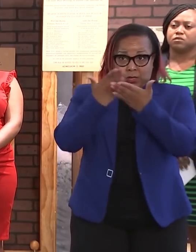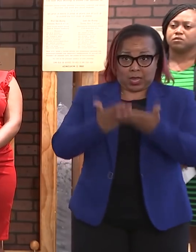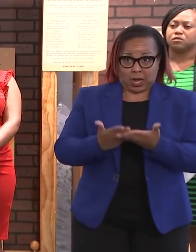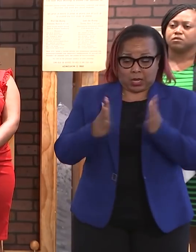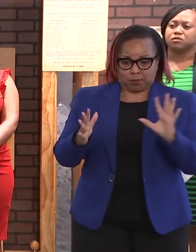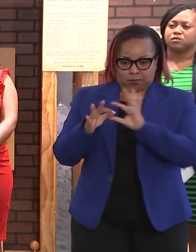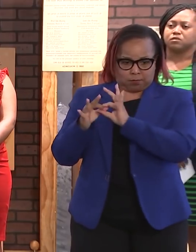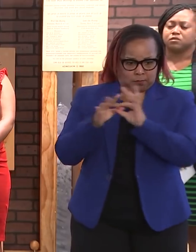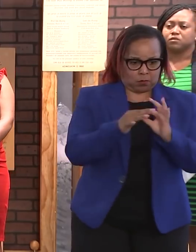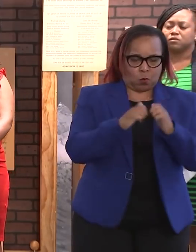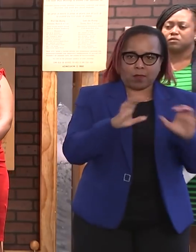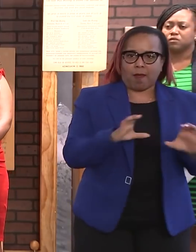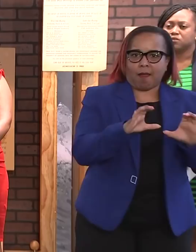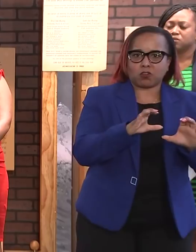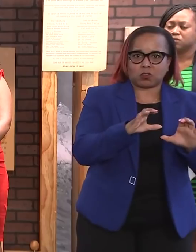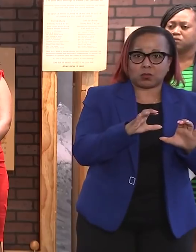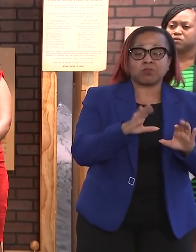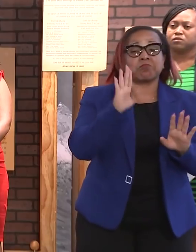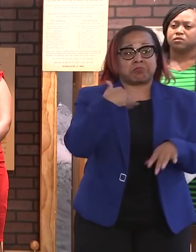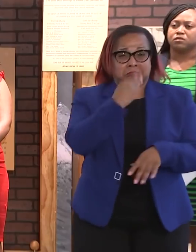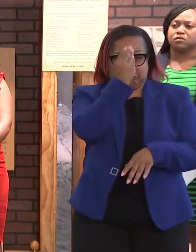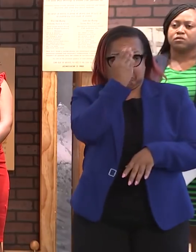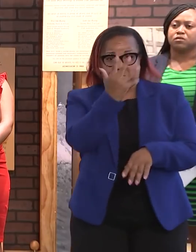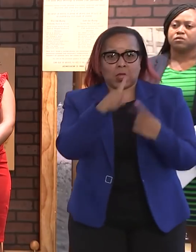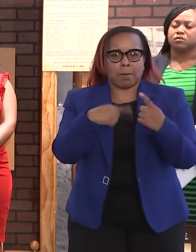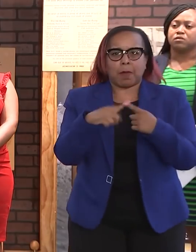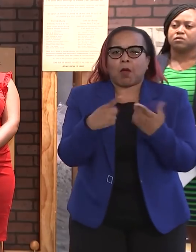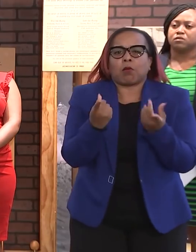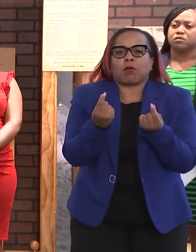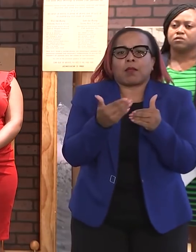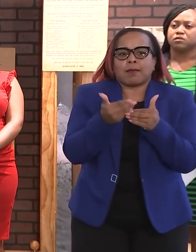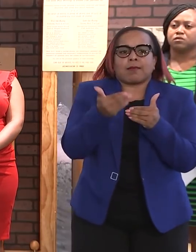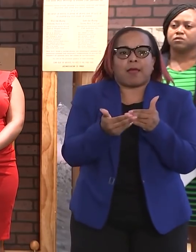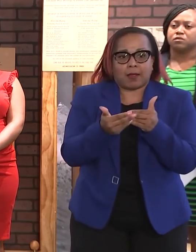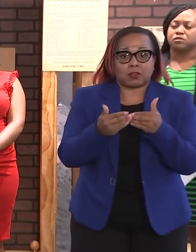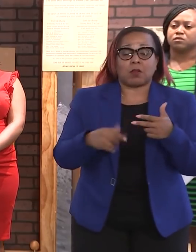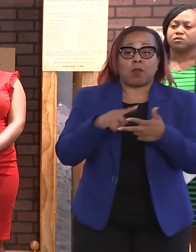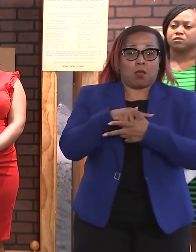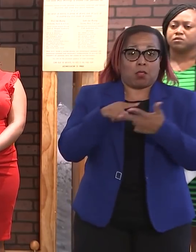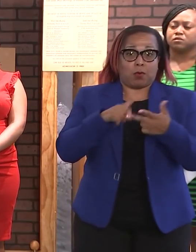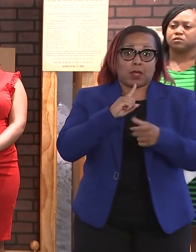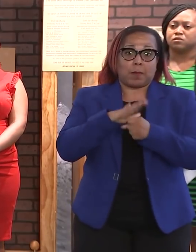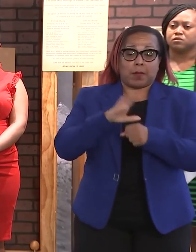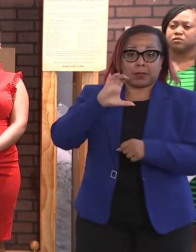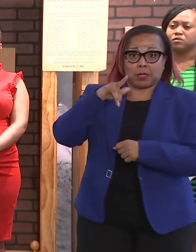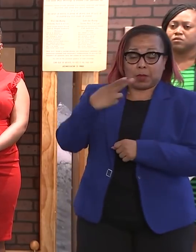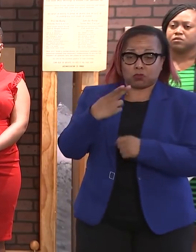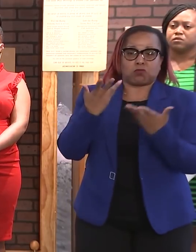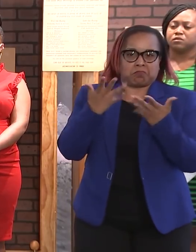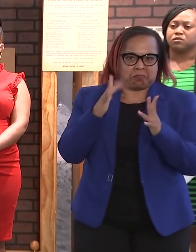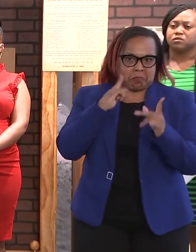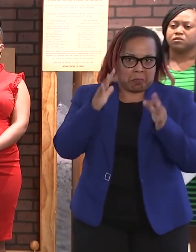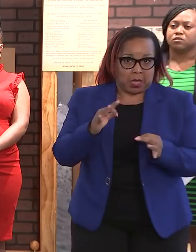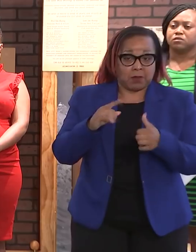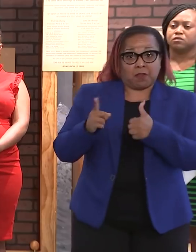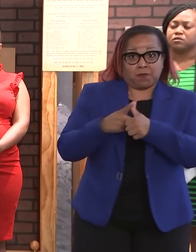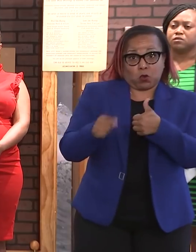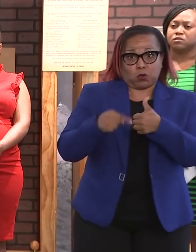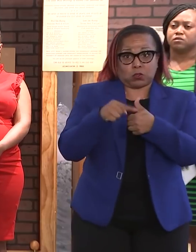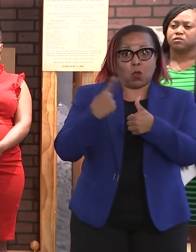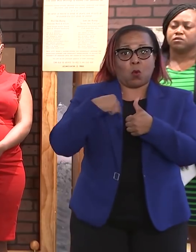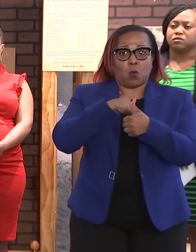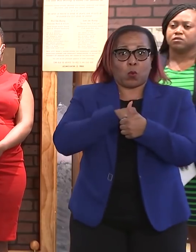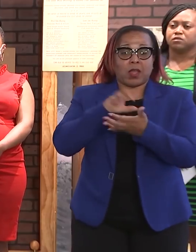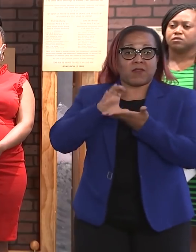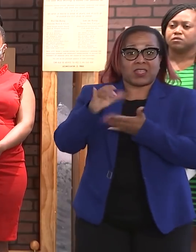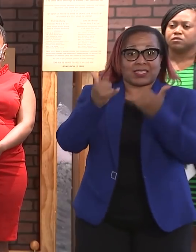with meaningful action. So I want to tell you about what's next and 3 commitments CDPH is making. First, we are